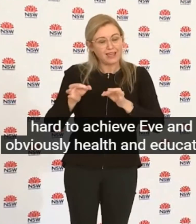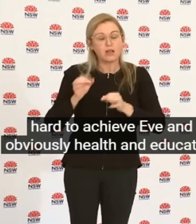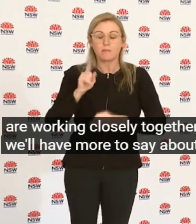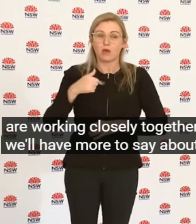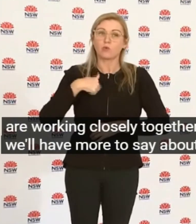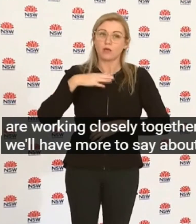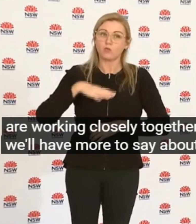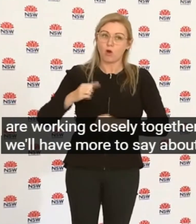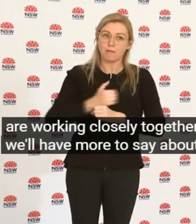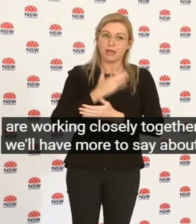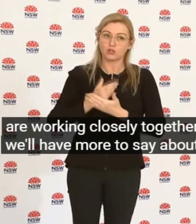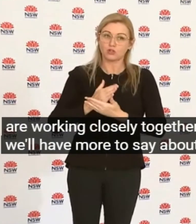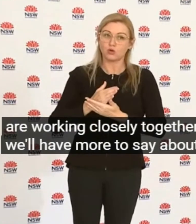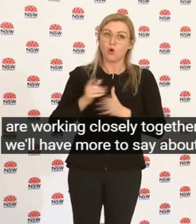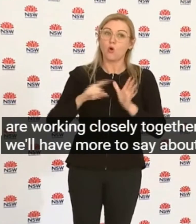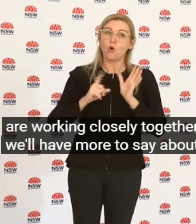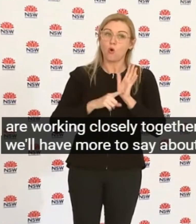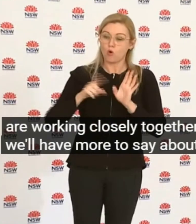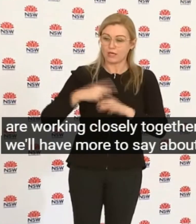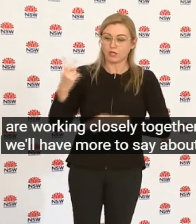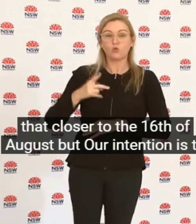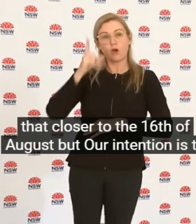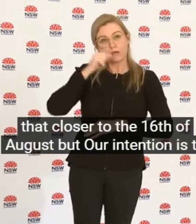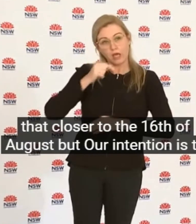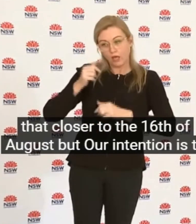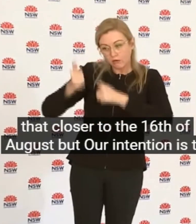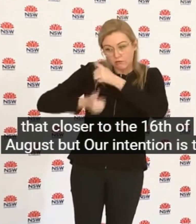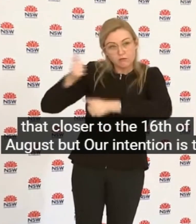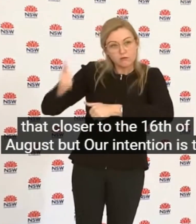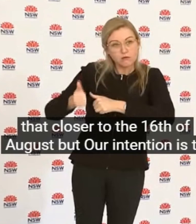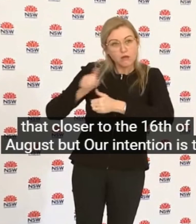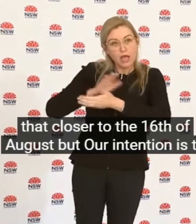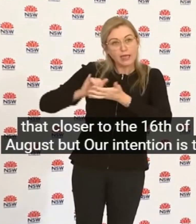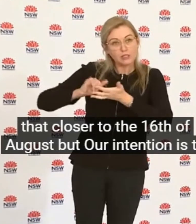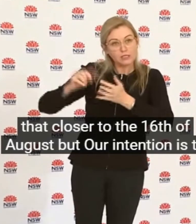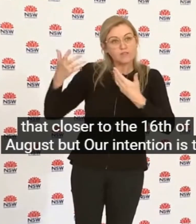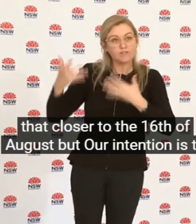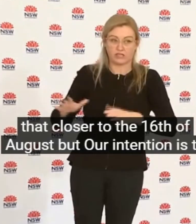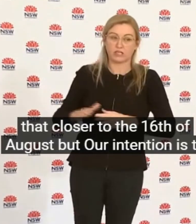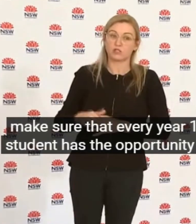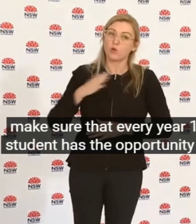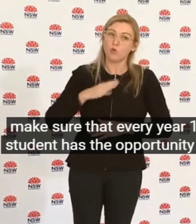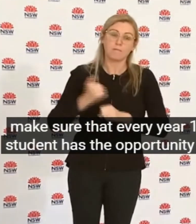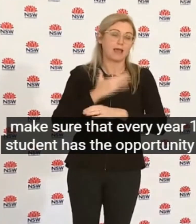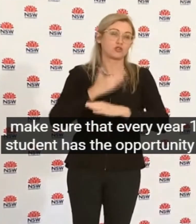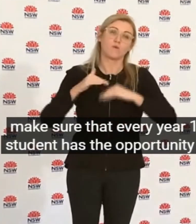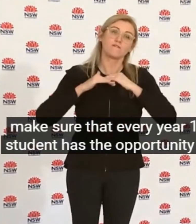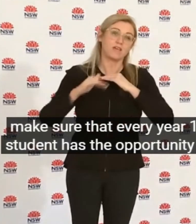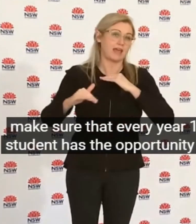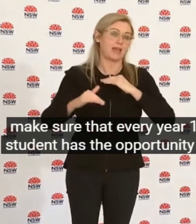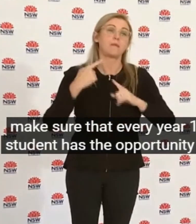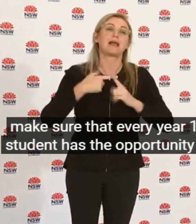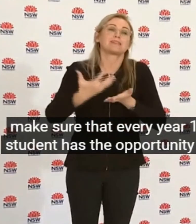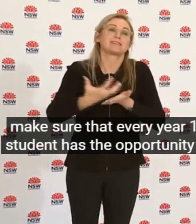has the opportunity to be rewarded and awarded this high school certificate based on the fairest assessments moving forward and the safest assessments